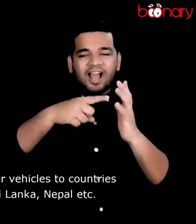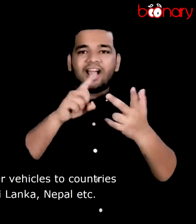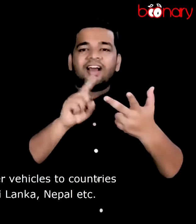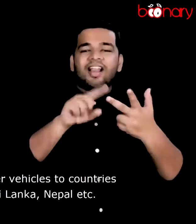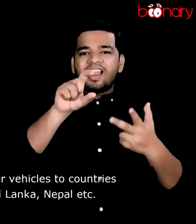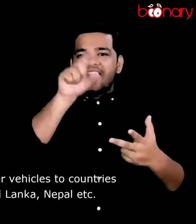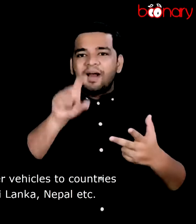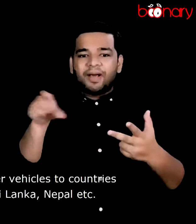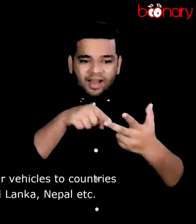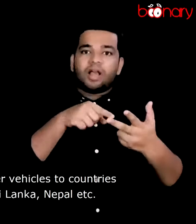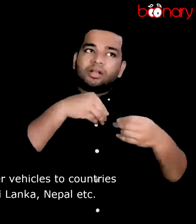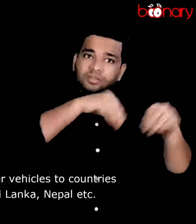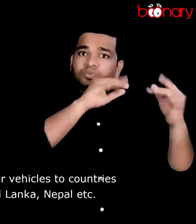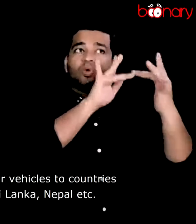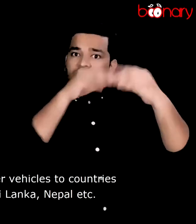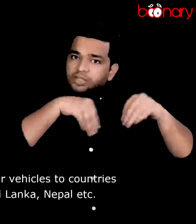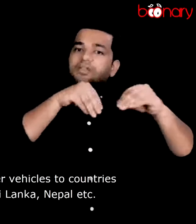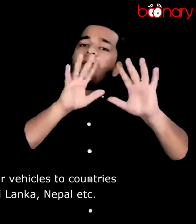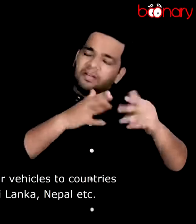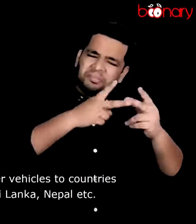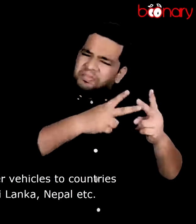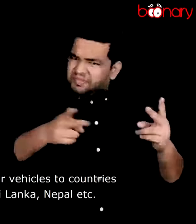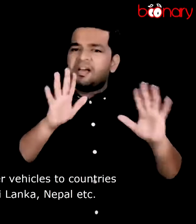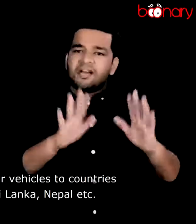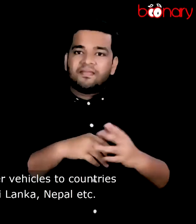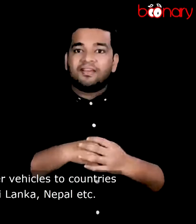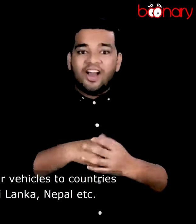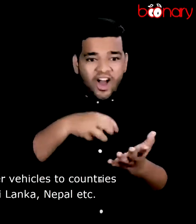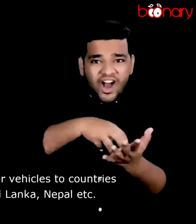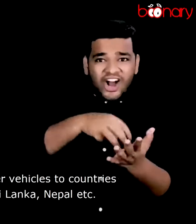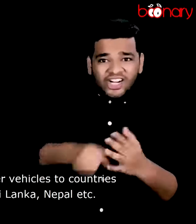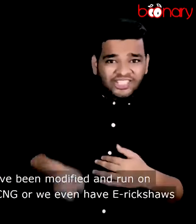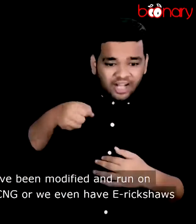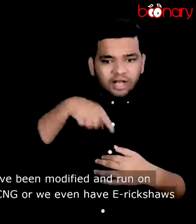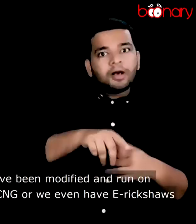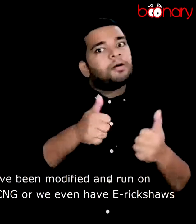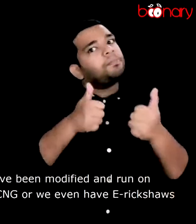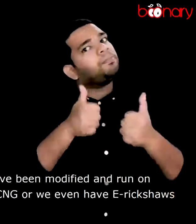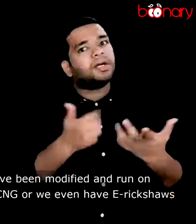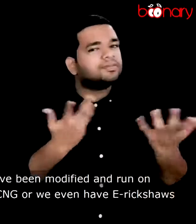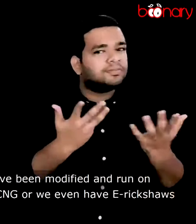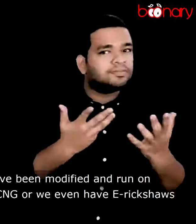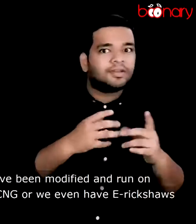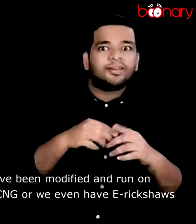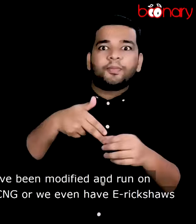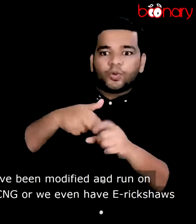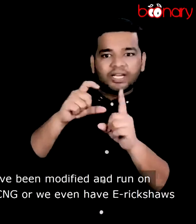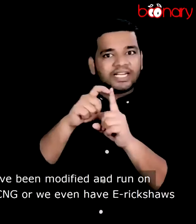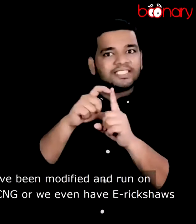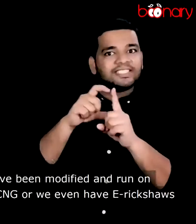countries like Bangladesh, Sri Lanka, Nepal, etc. Today's auto rickshaws have been modified and run on